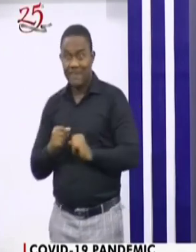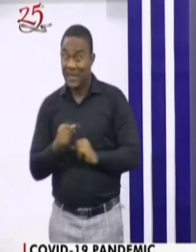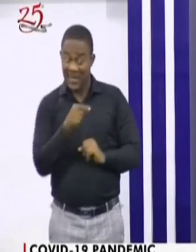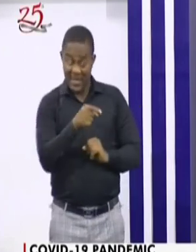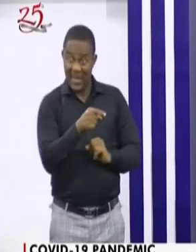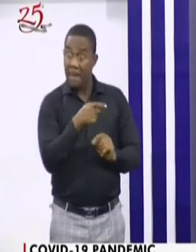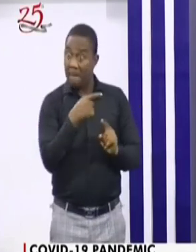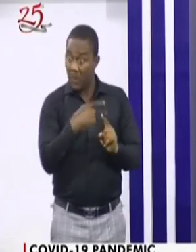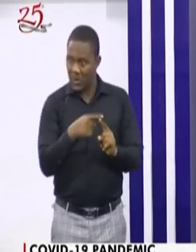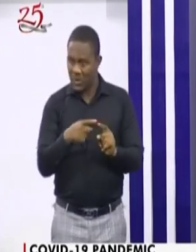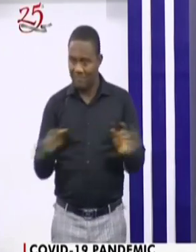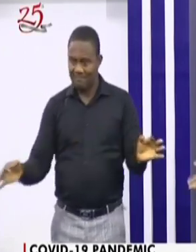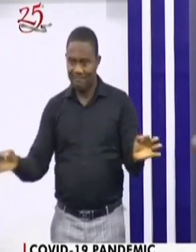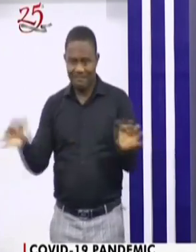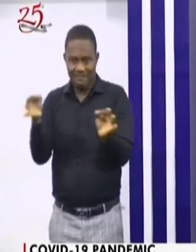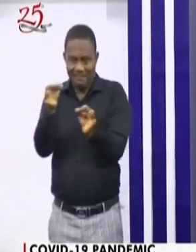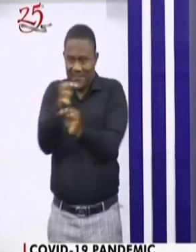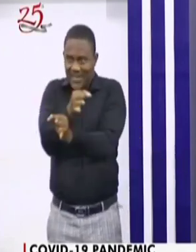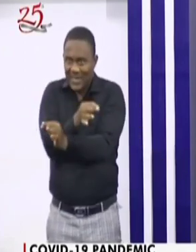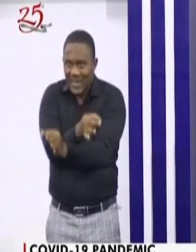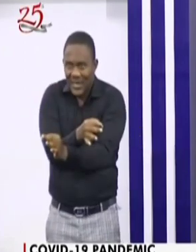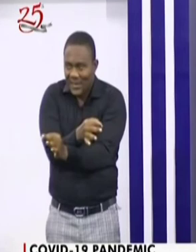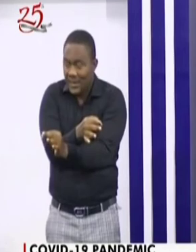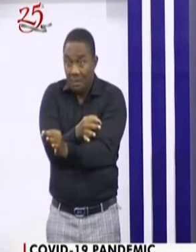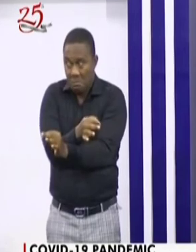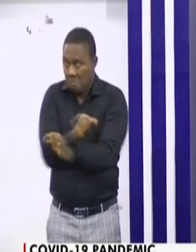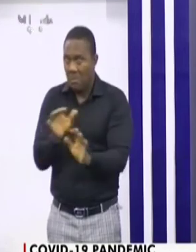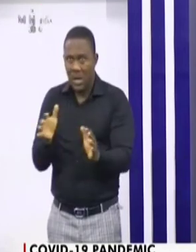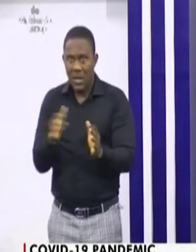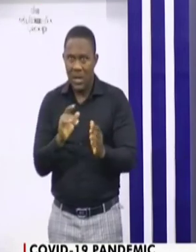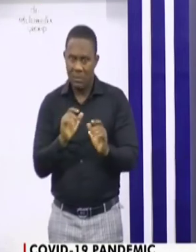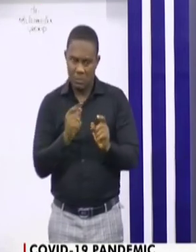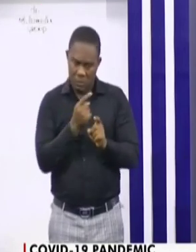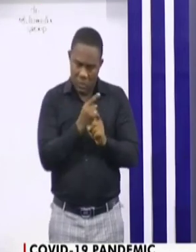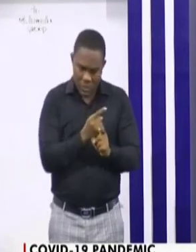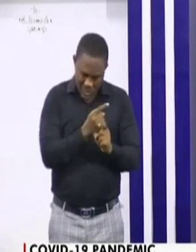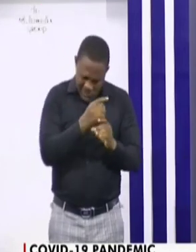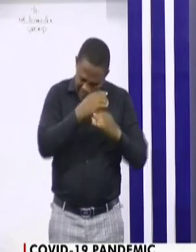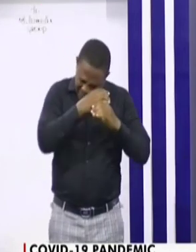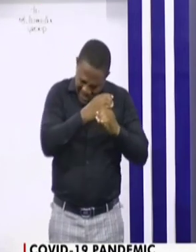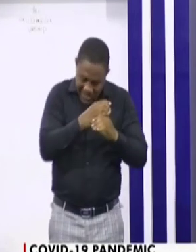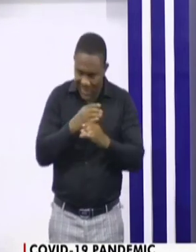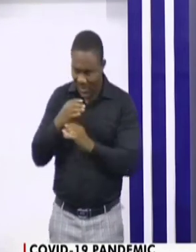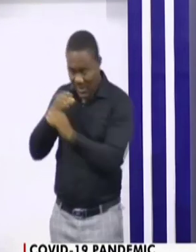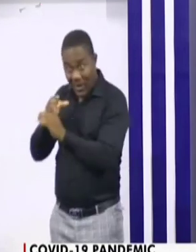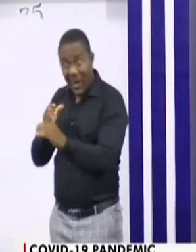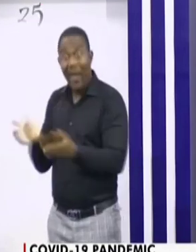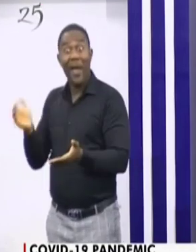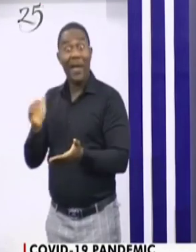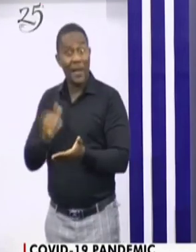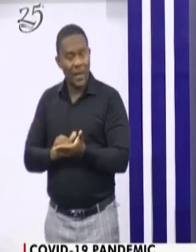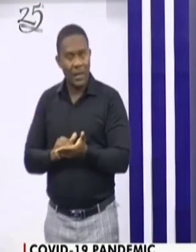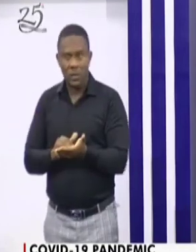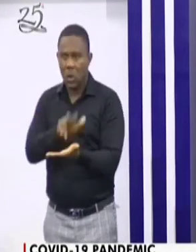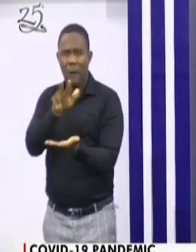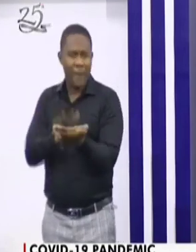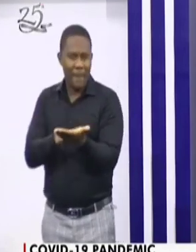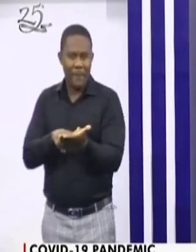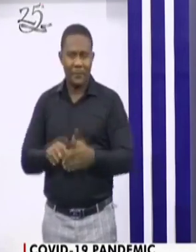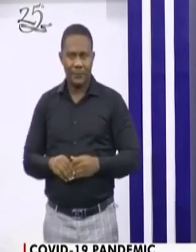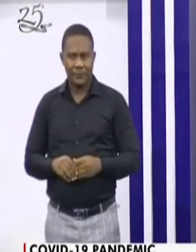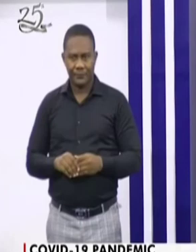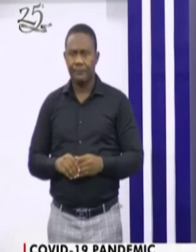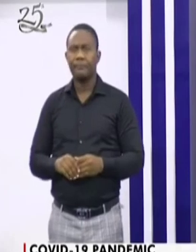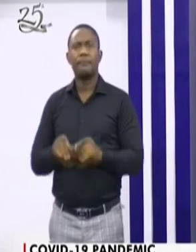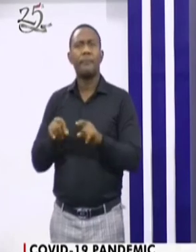by KCCR. And we have also done the same thing for samples from KCCR. Furthermore, the WHO has established